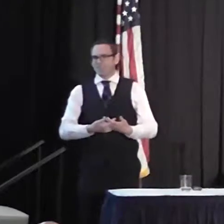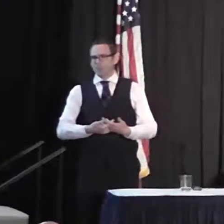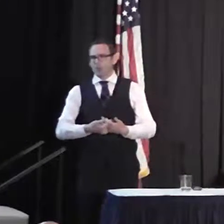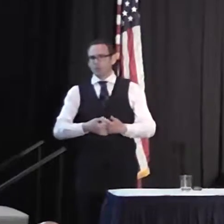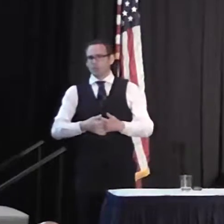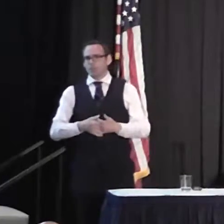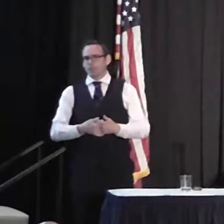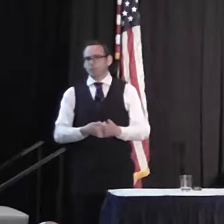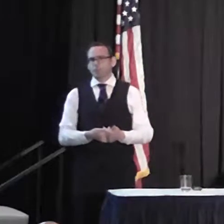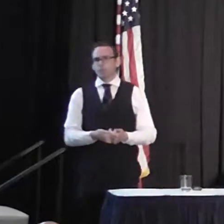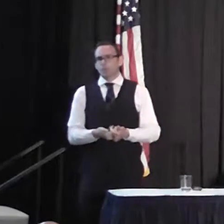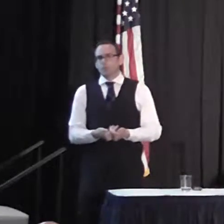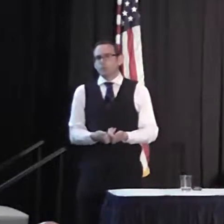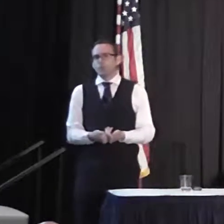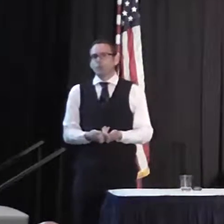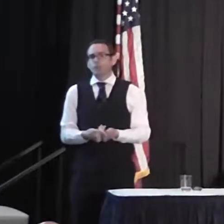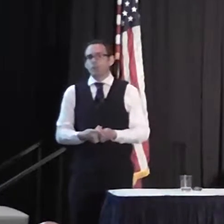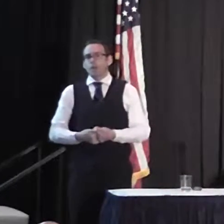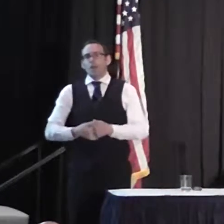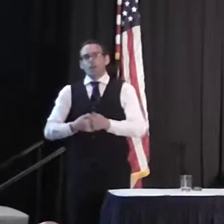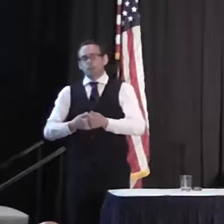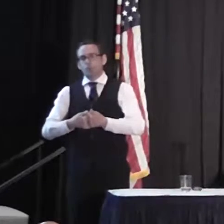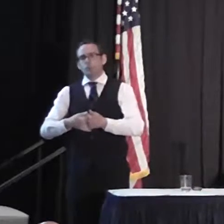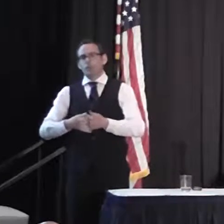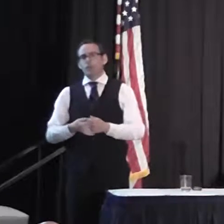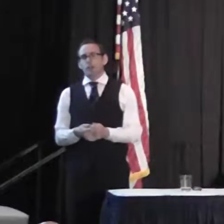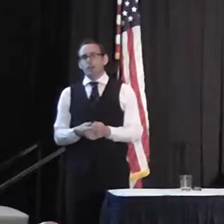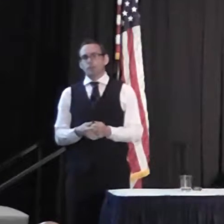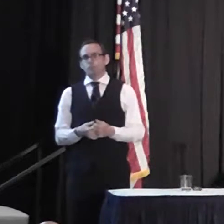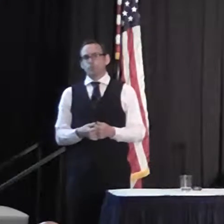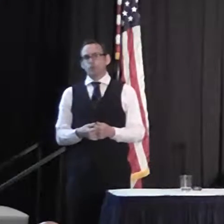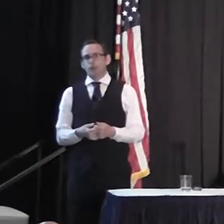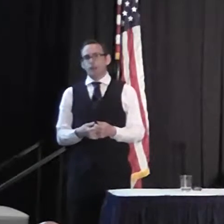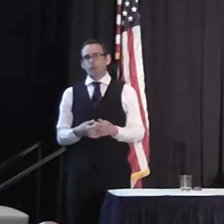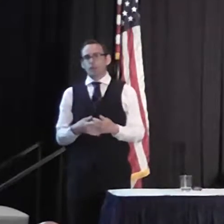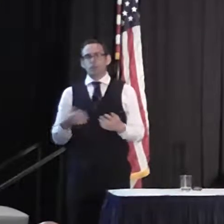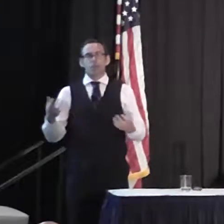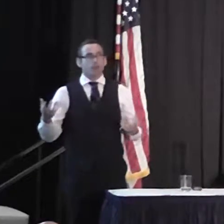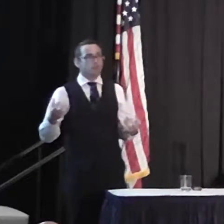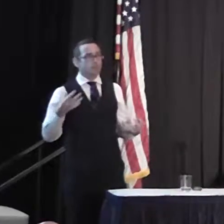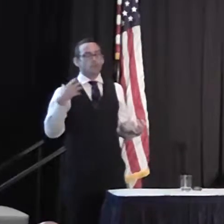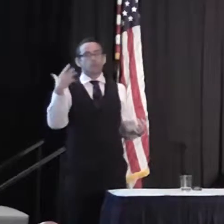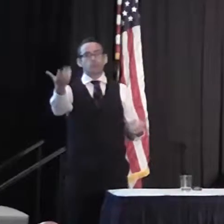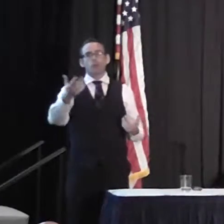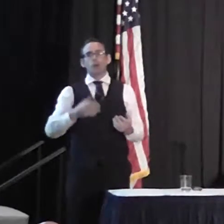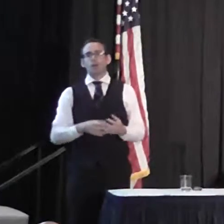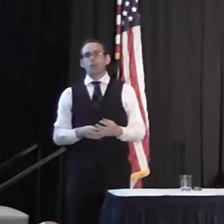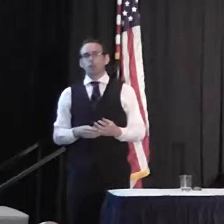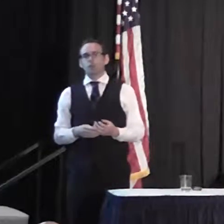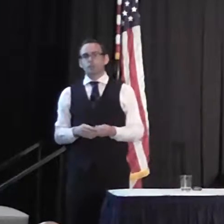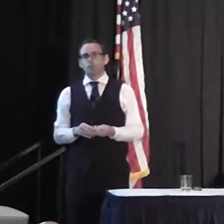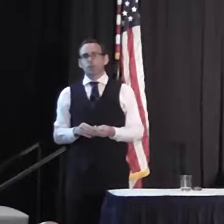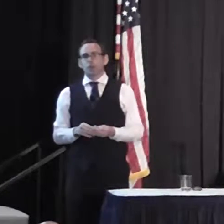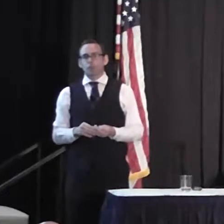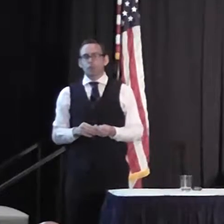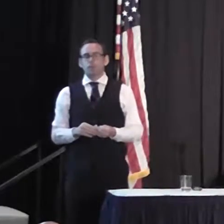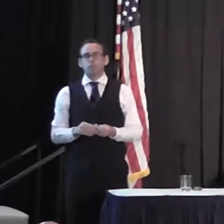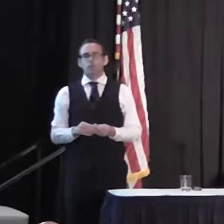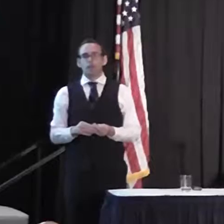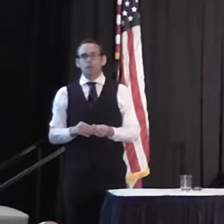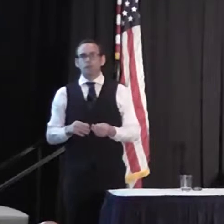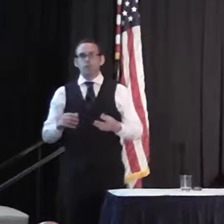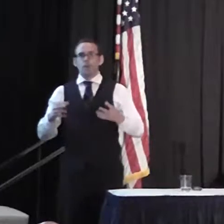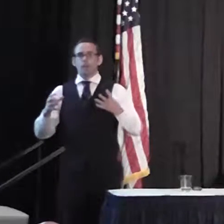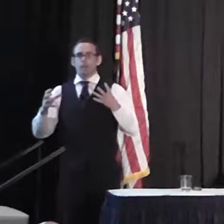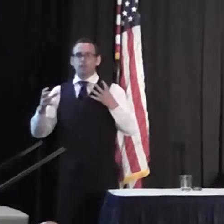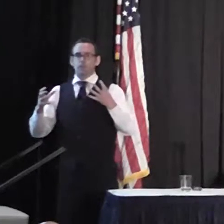does that answer your question? The majority of it is probably is with that share of Iran. Otherwise, there's probably about 20